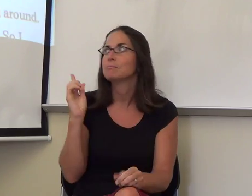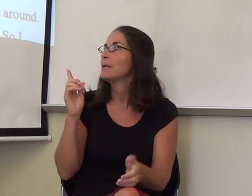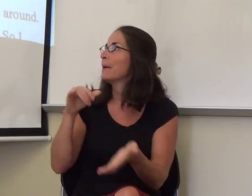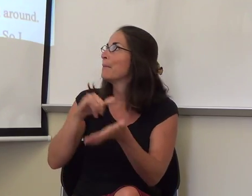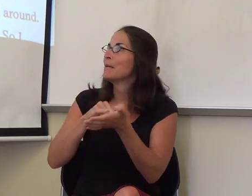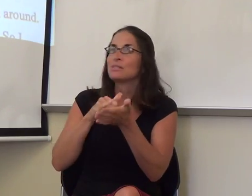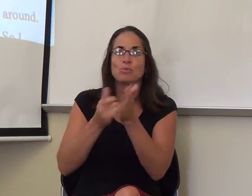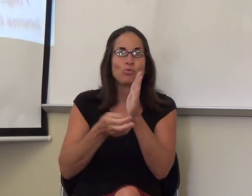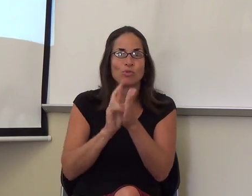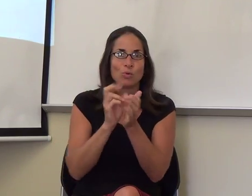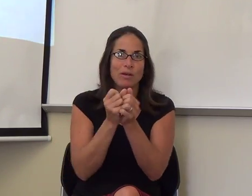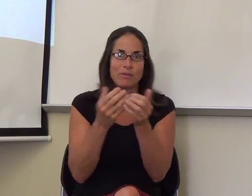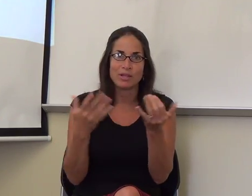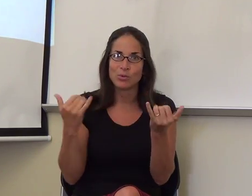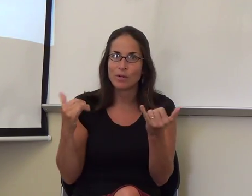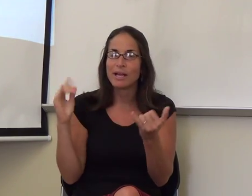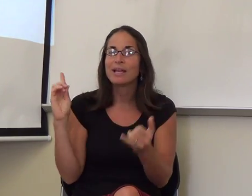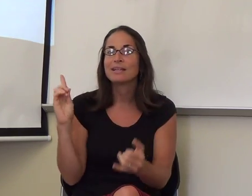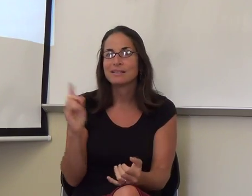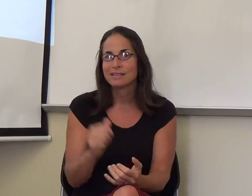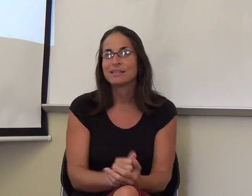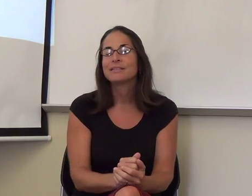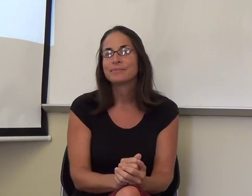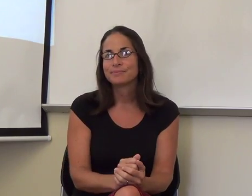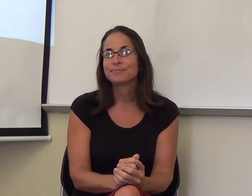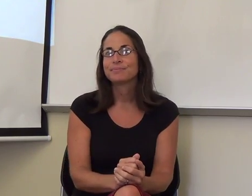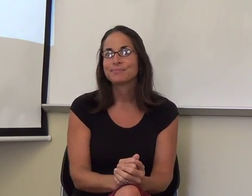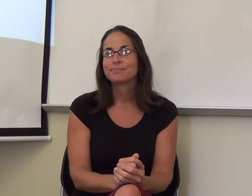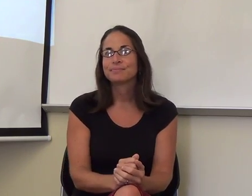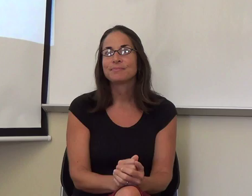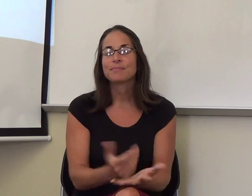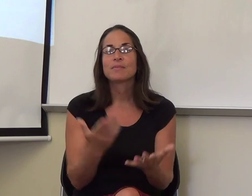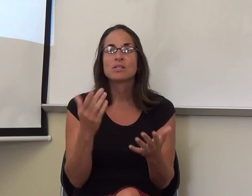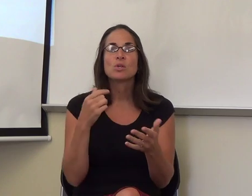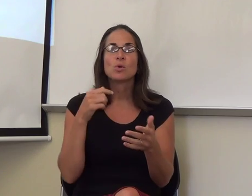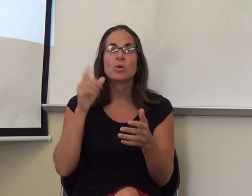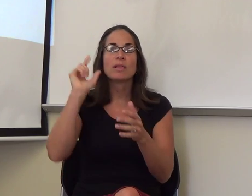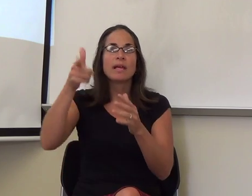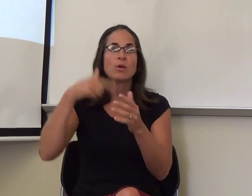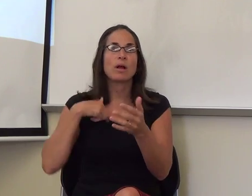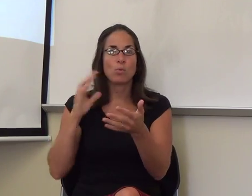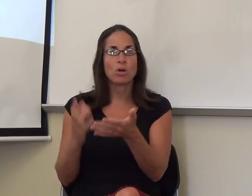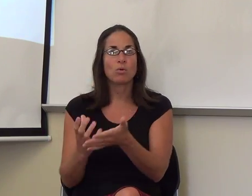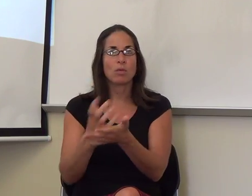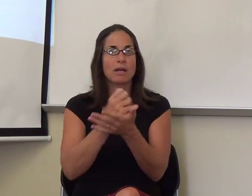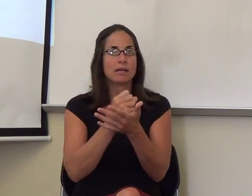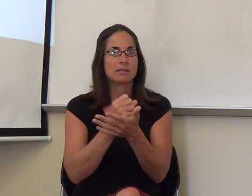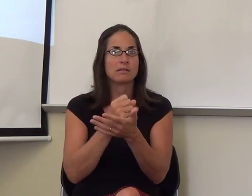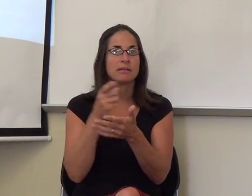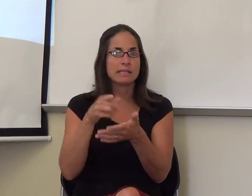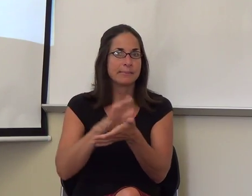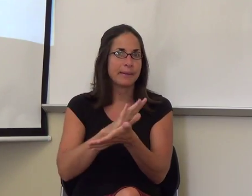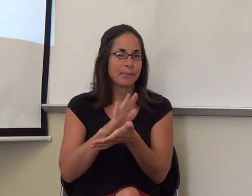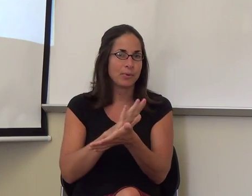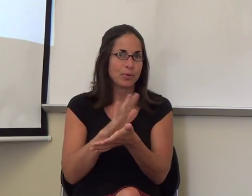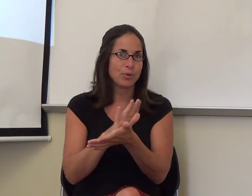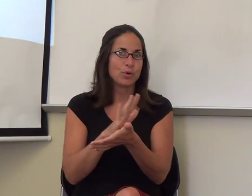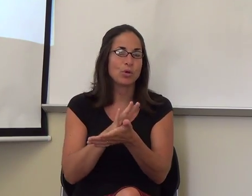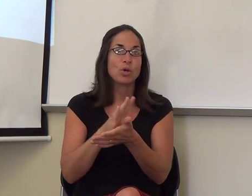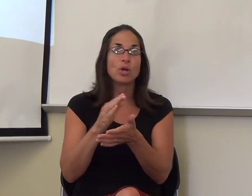today. So that's the reason that when I'm going to collect this today. When you come back on